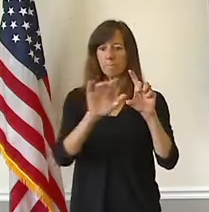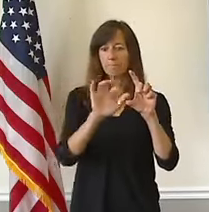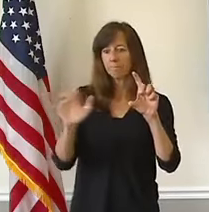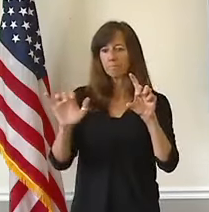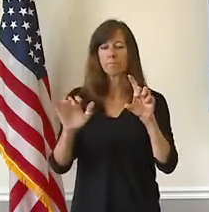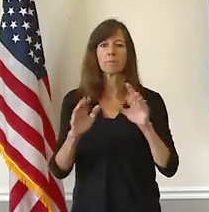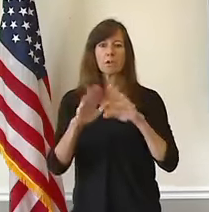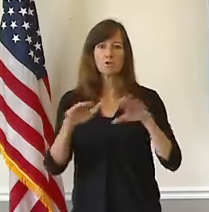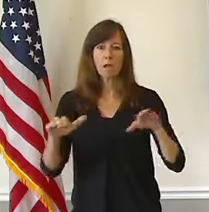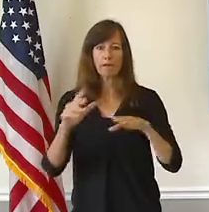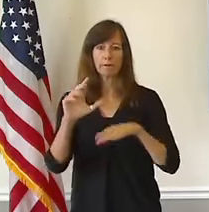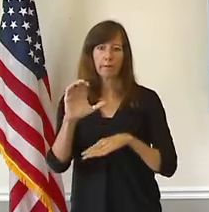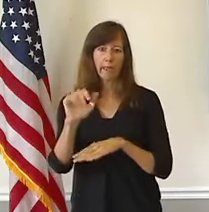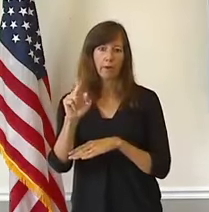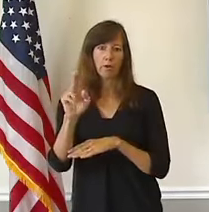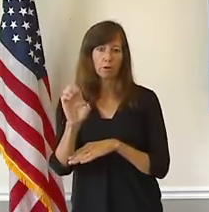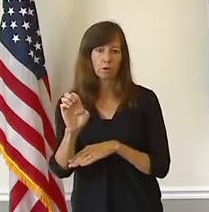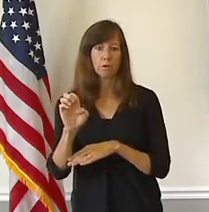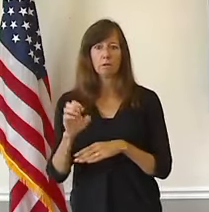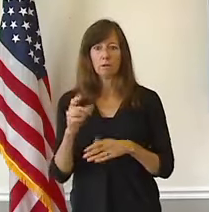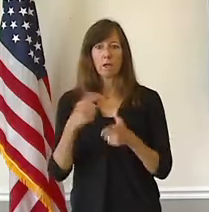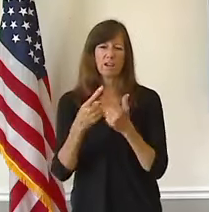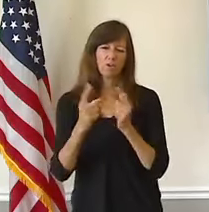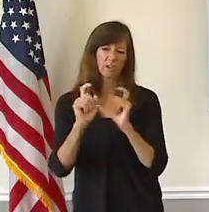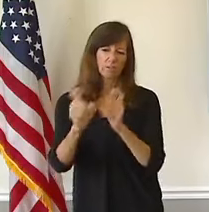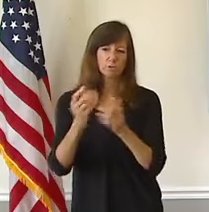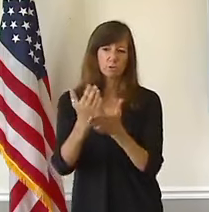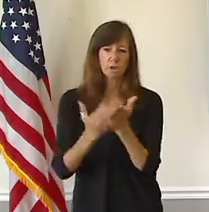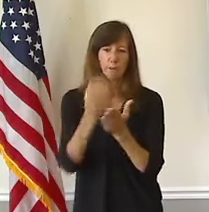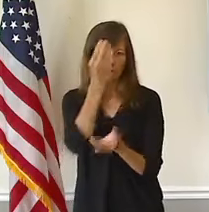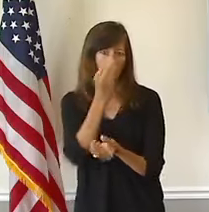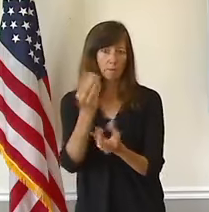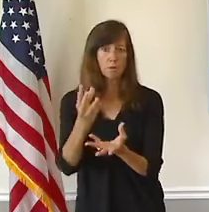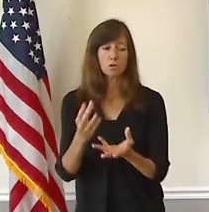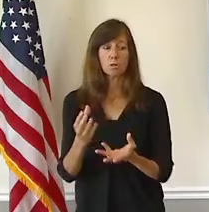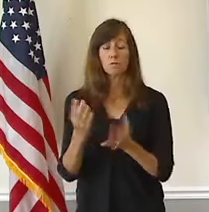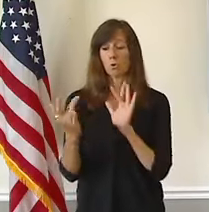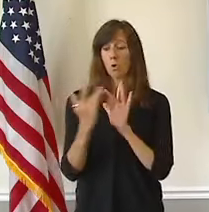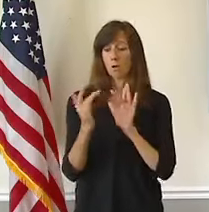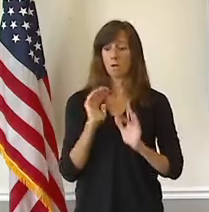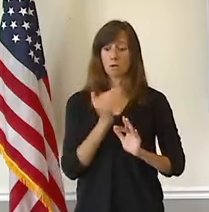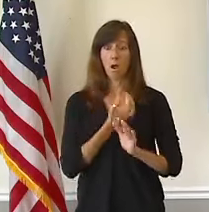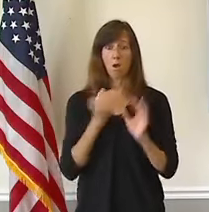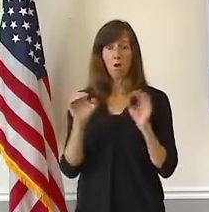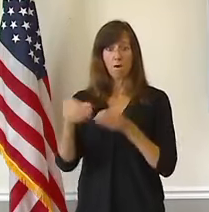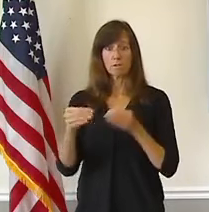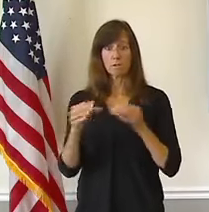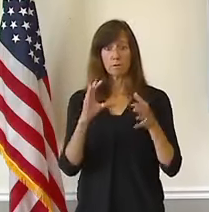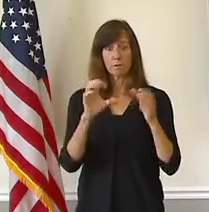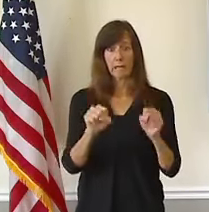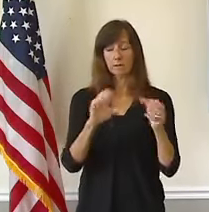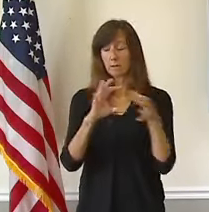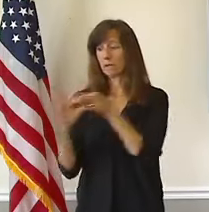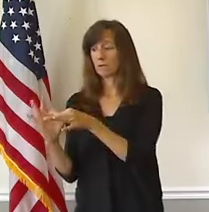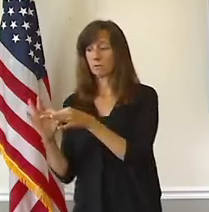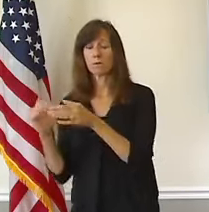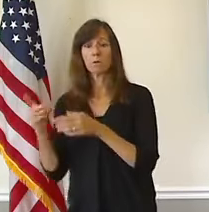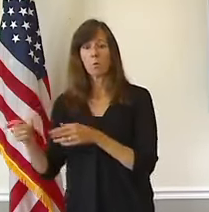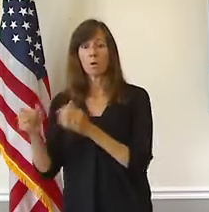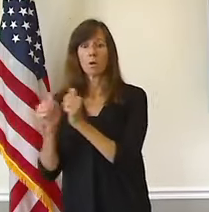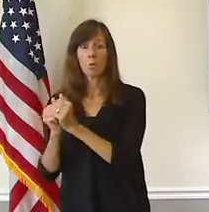and it'll provide you some guidance. But if you reach out to our offices here, we can connect you with the Department of Community and Family Services and